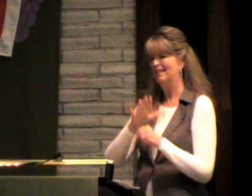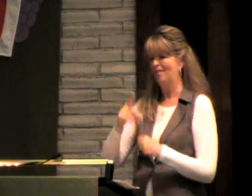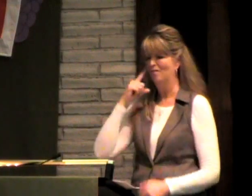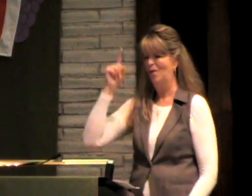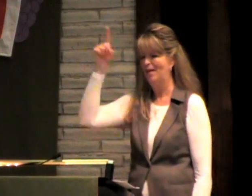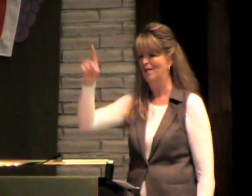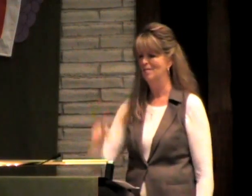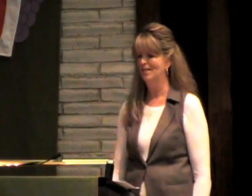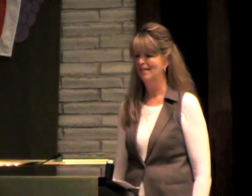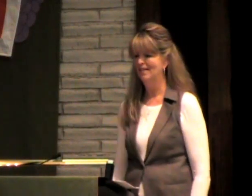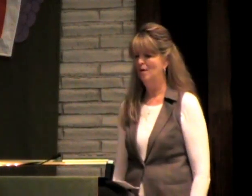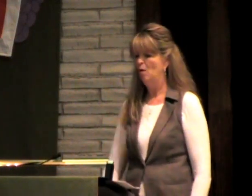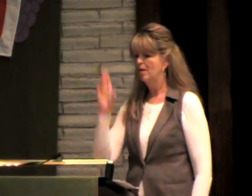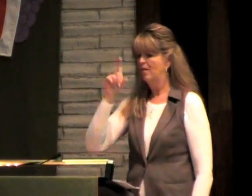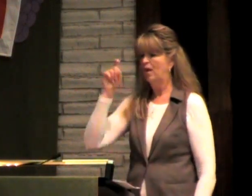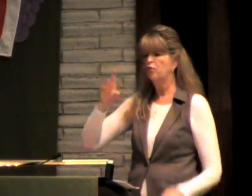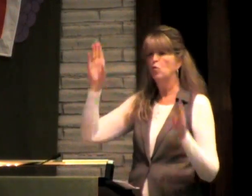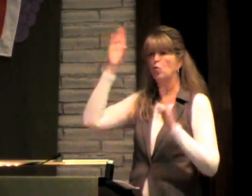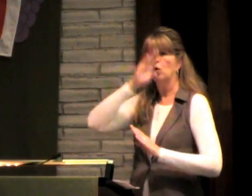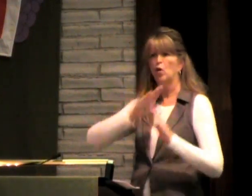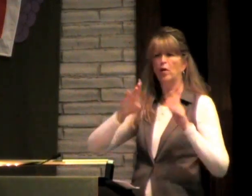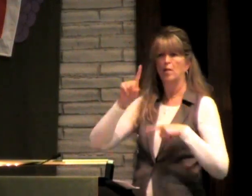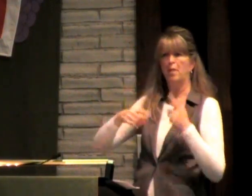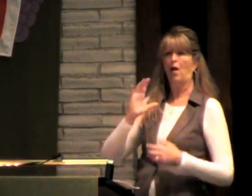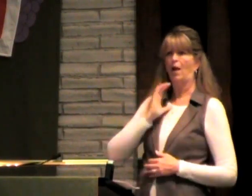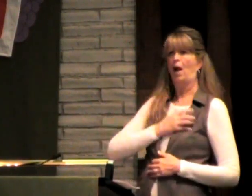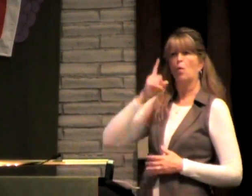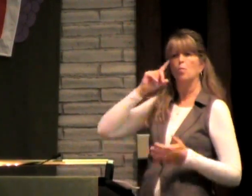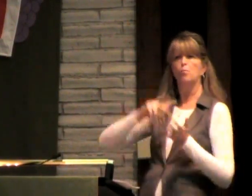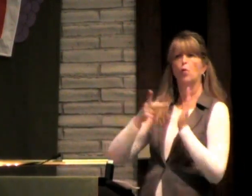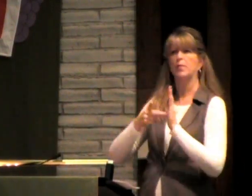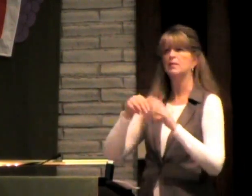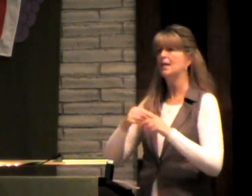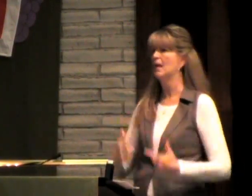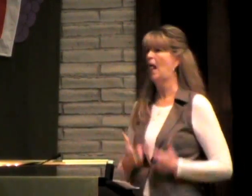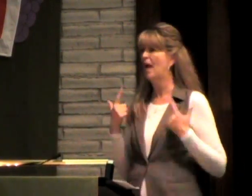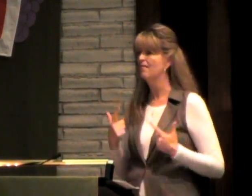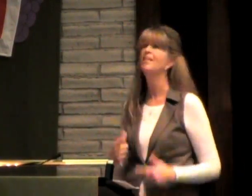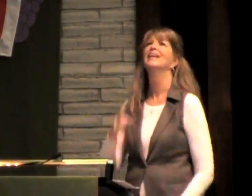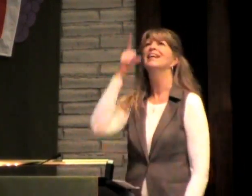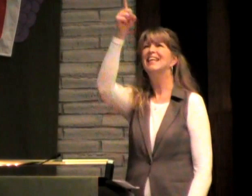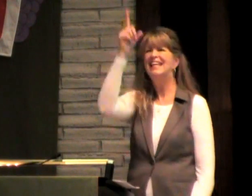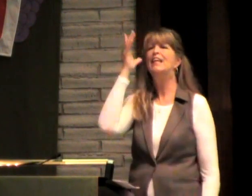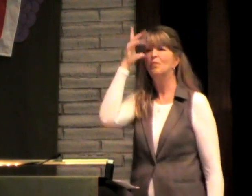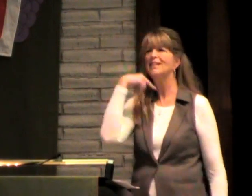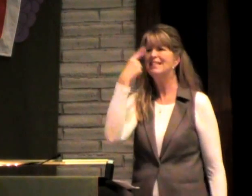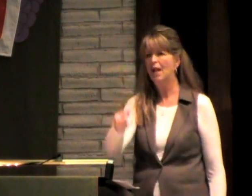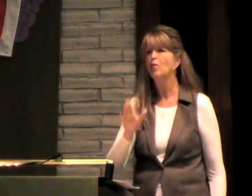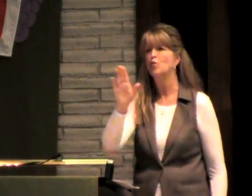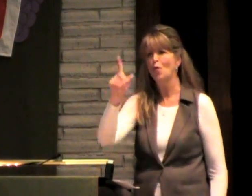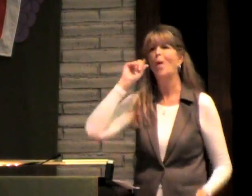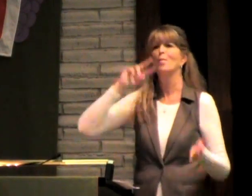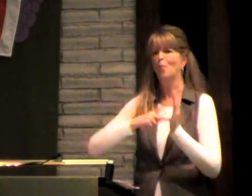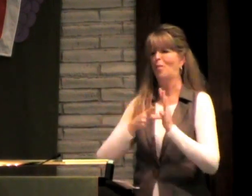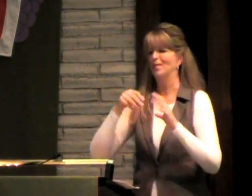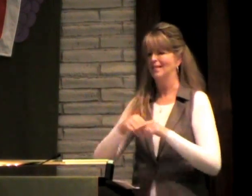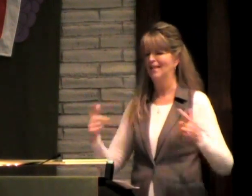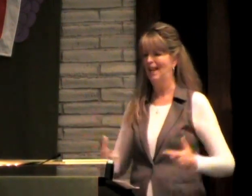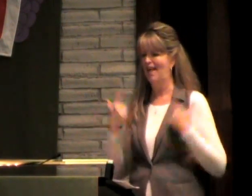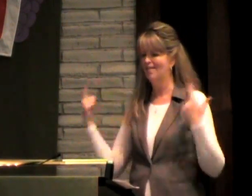if we're good enough for Him. We know we are good enough for Him. We never have to worry about our purpose in life. God